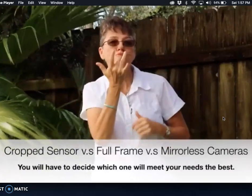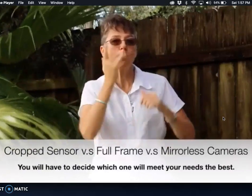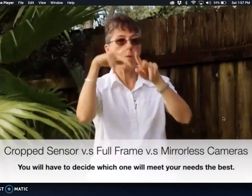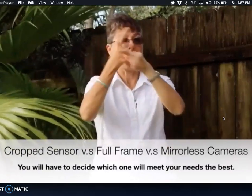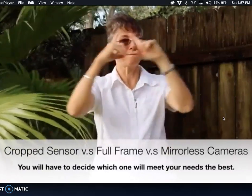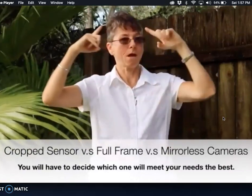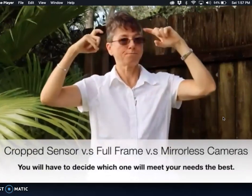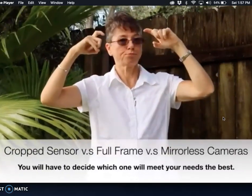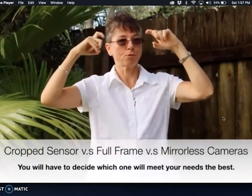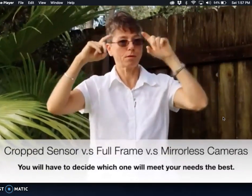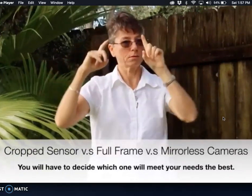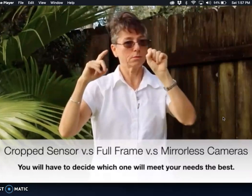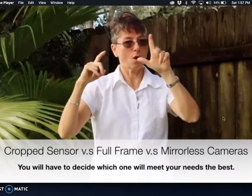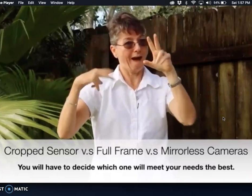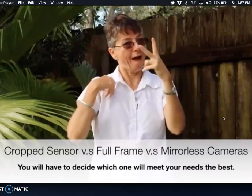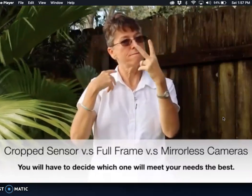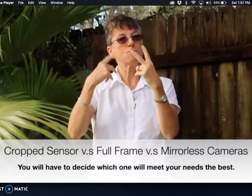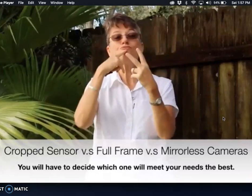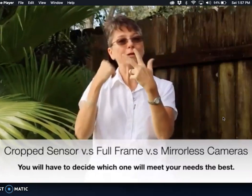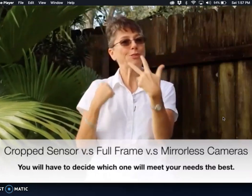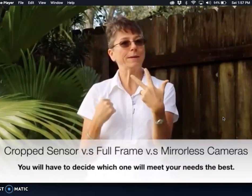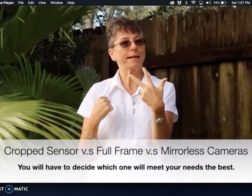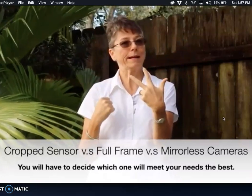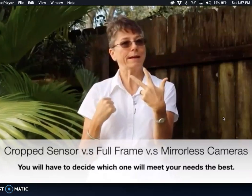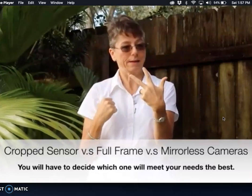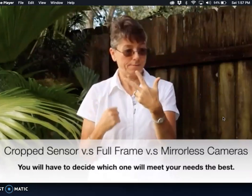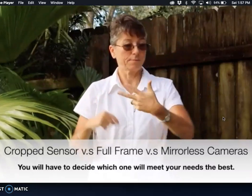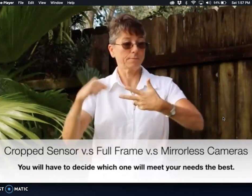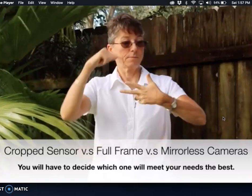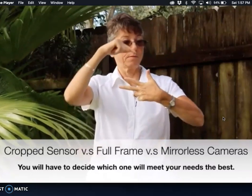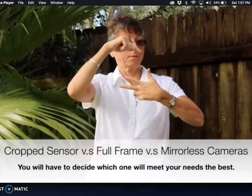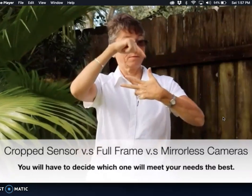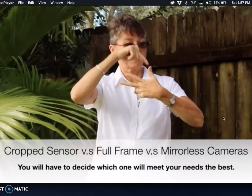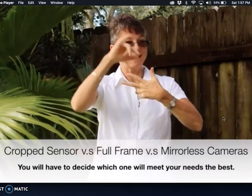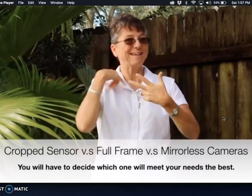You also have to figure out which type of camera you prefer to use. There's three.